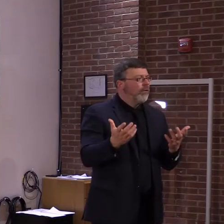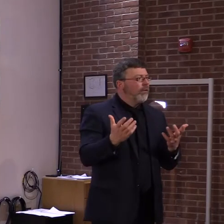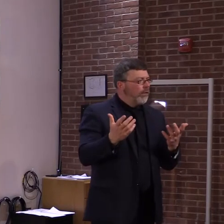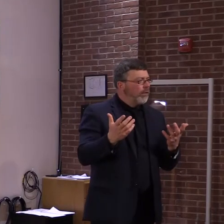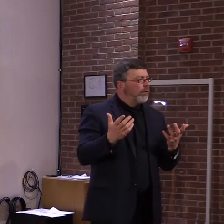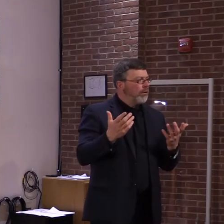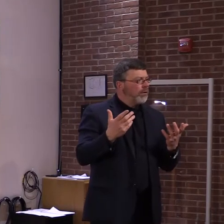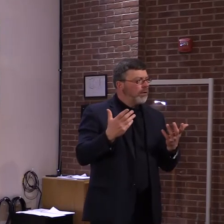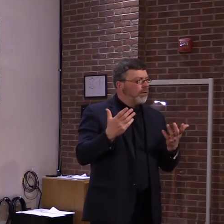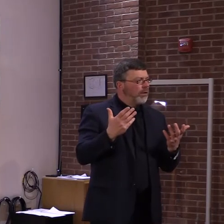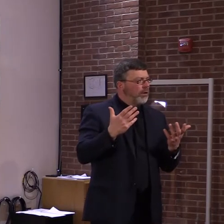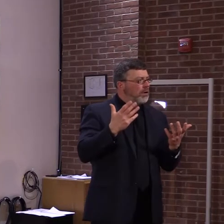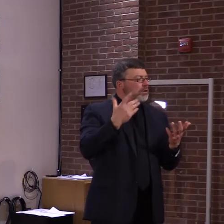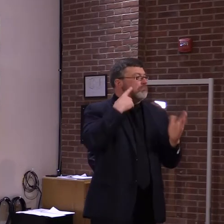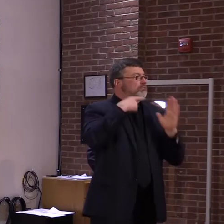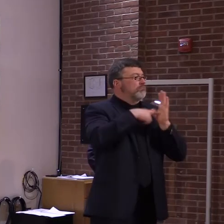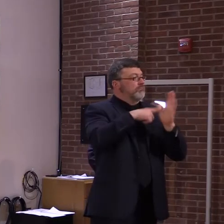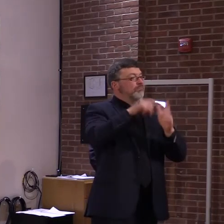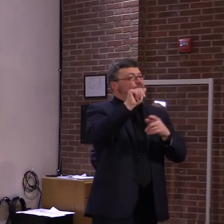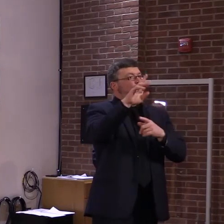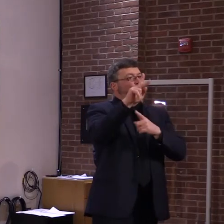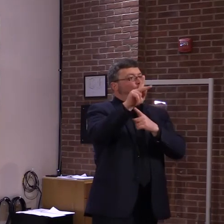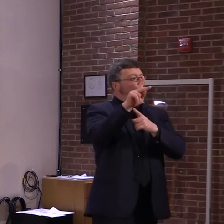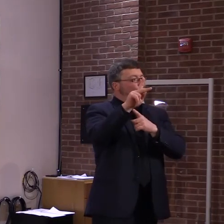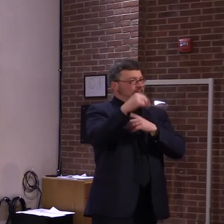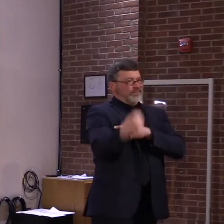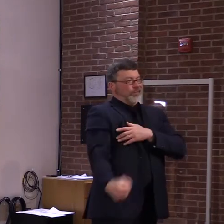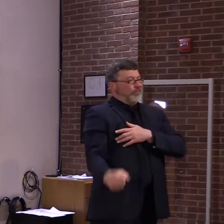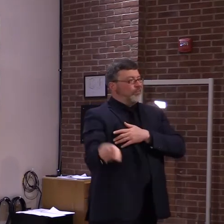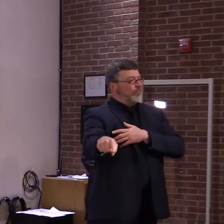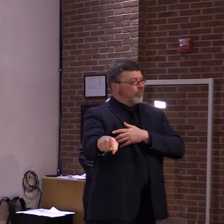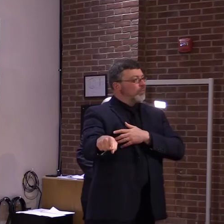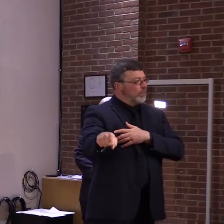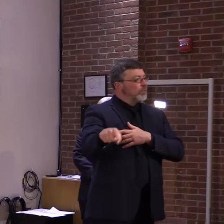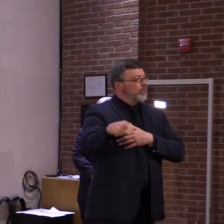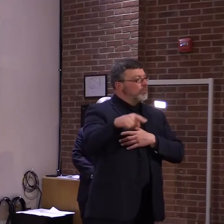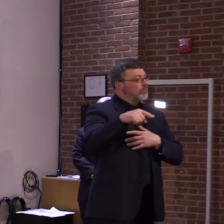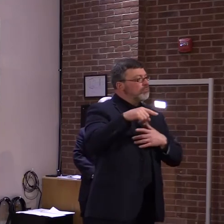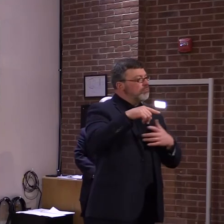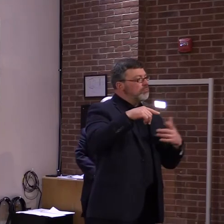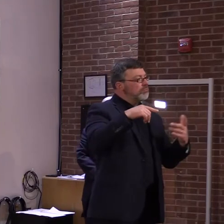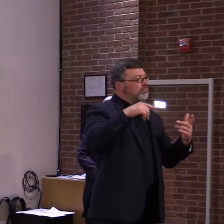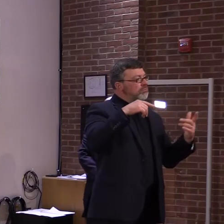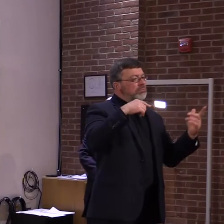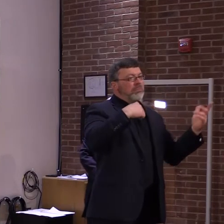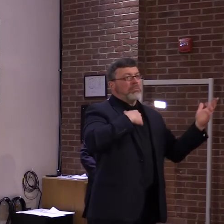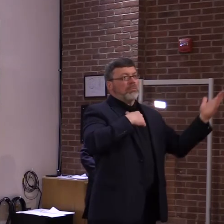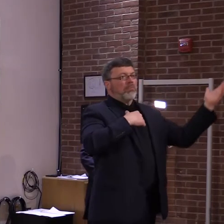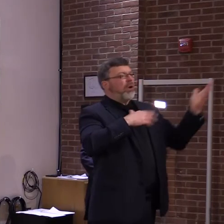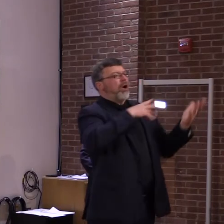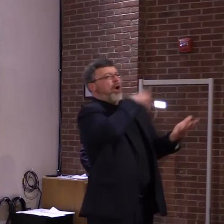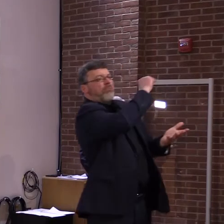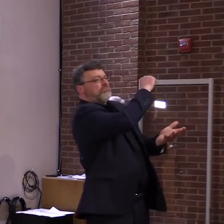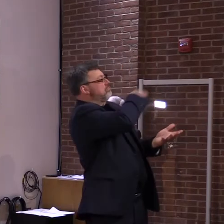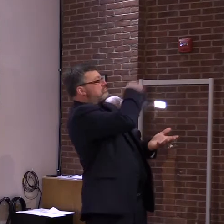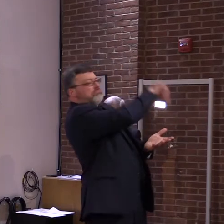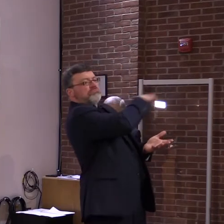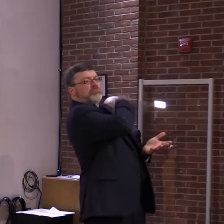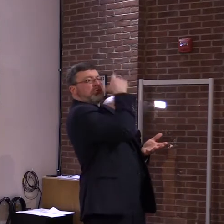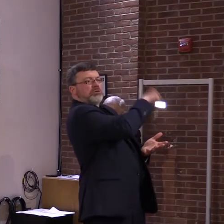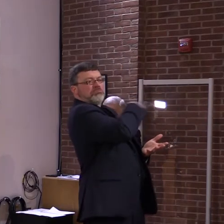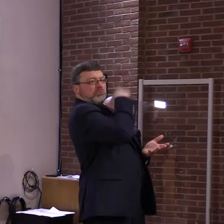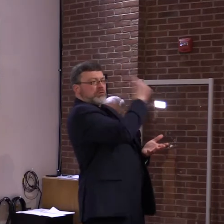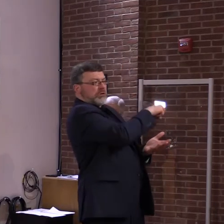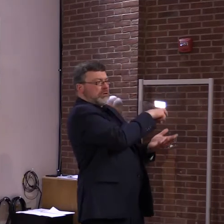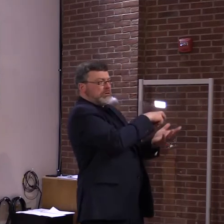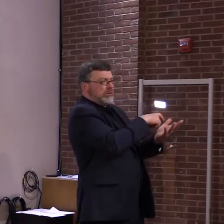understand, Arkansas declined its entire allocation last week. What is Vermont's week? I know it changes a bit, but what's Vermont's